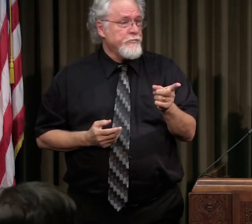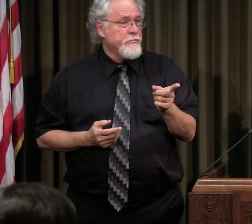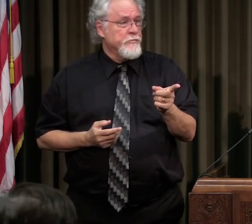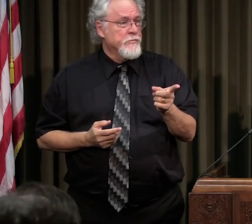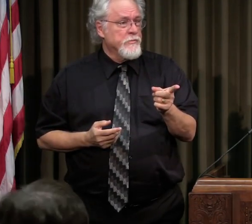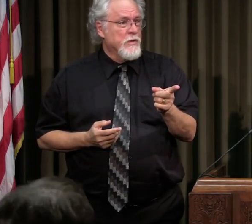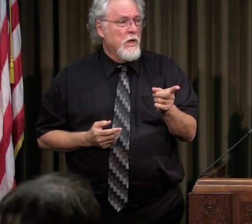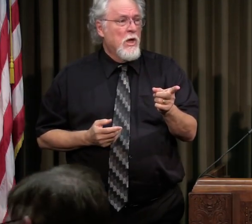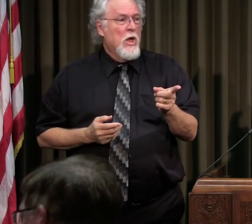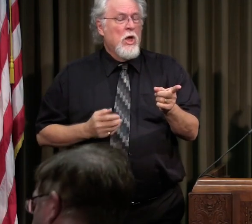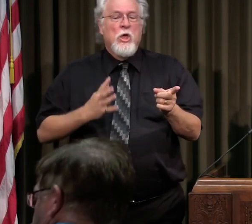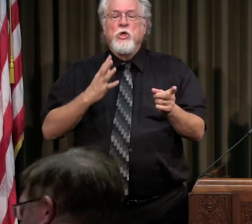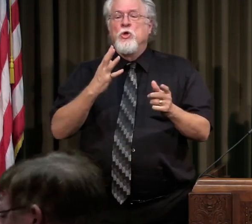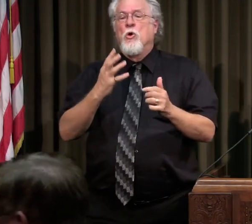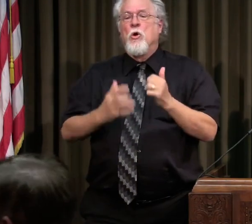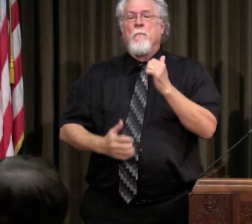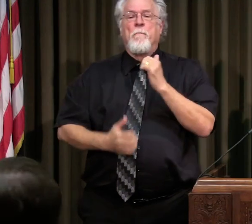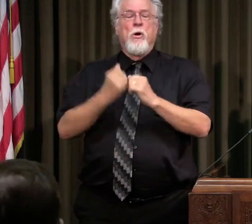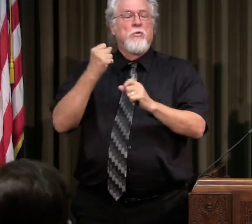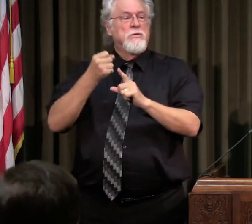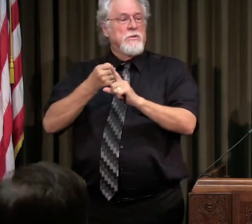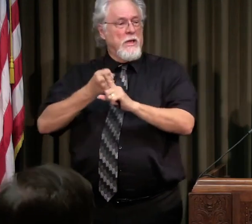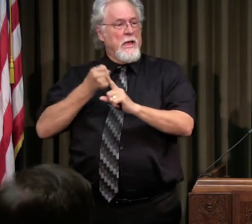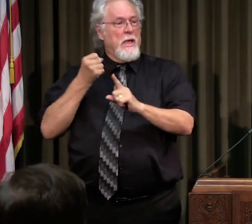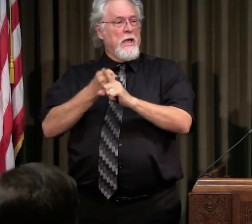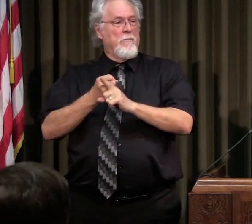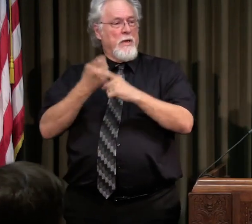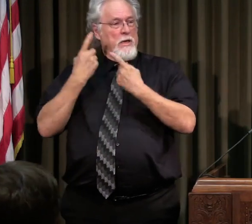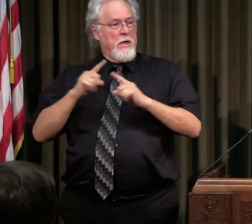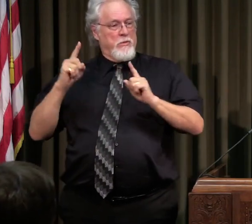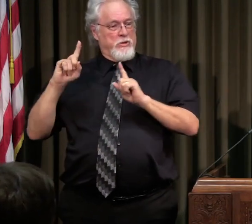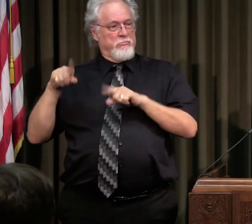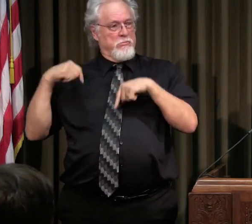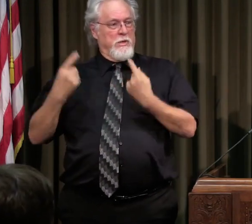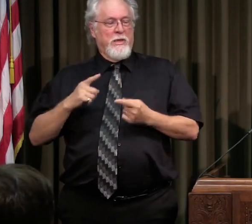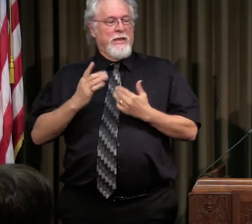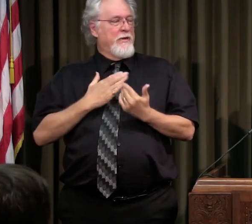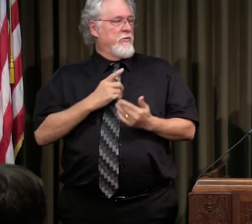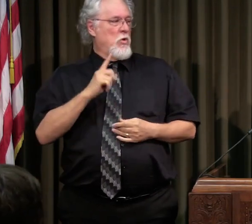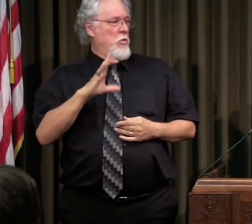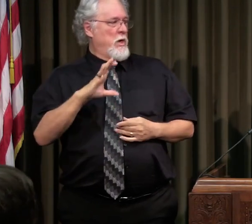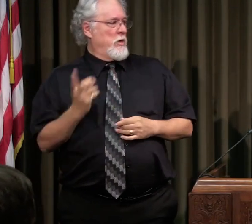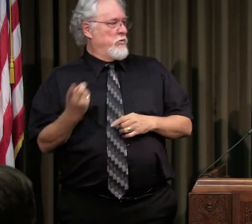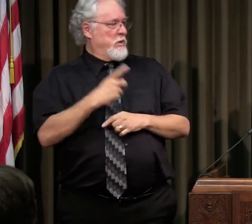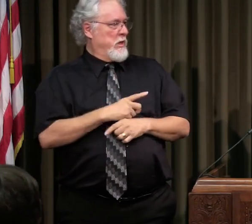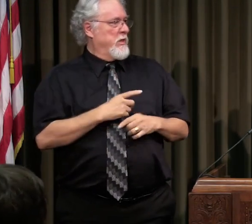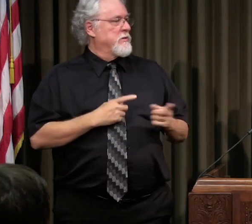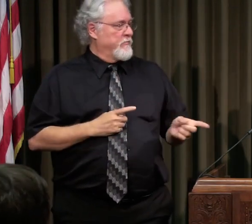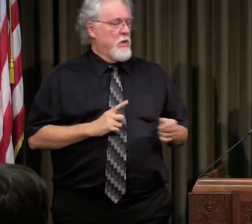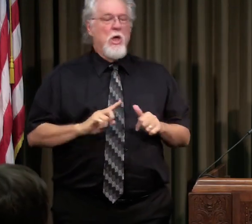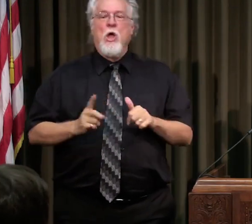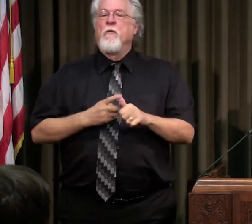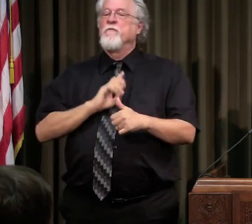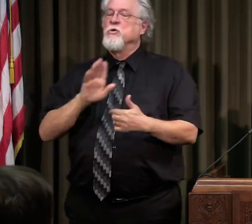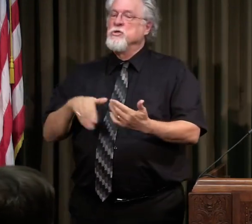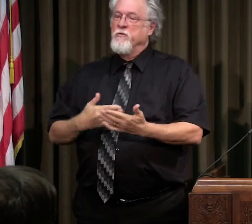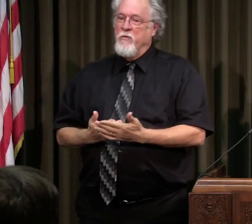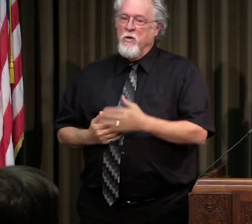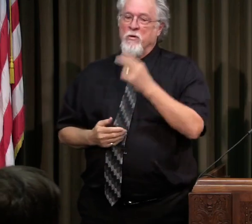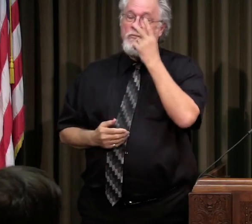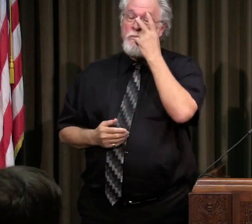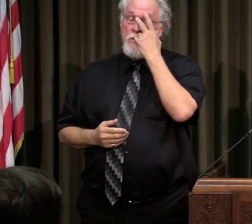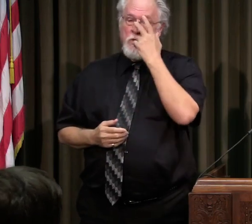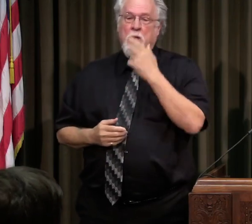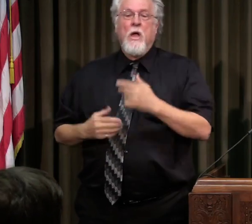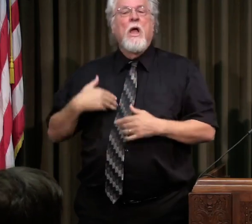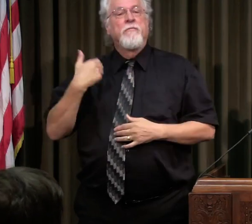you consider your most impactful accomplishment today in 100 days? Well, first of all, I think